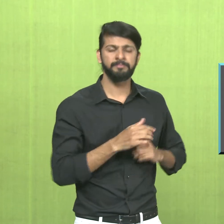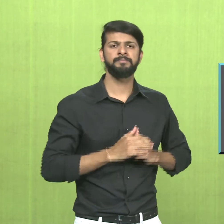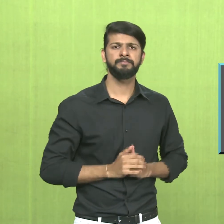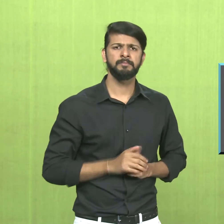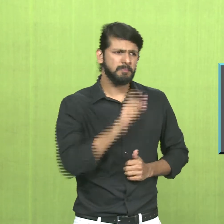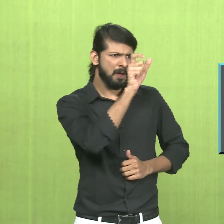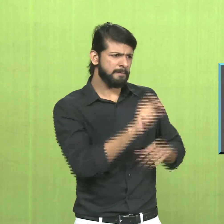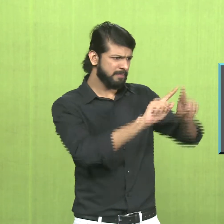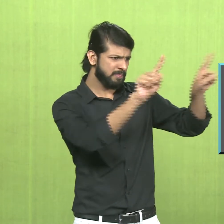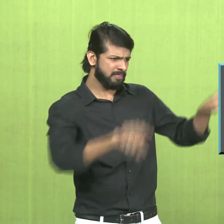The artist